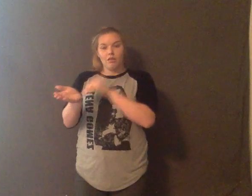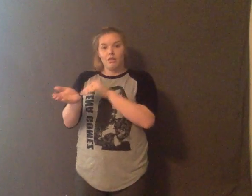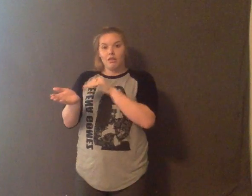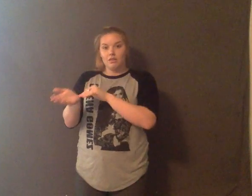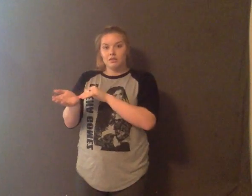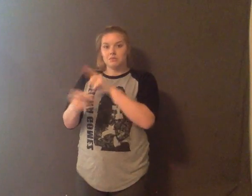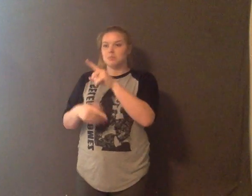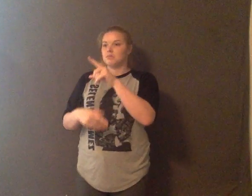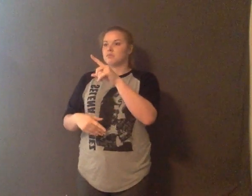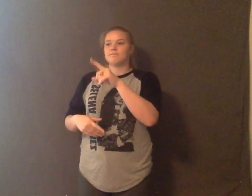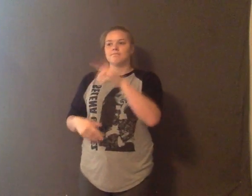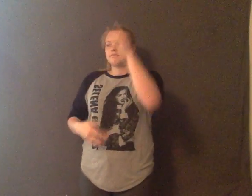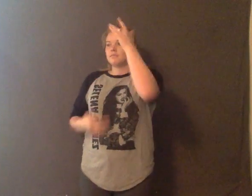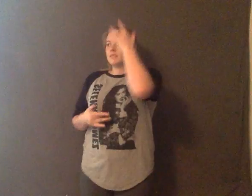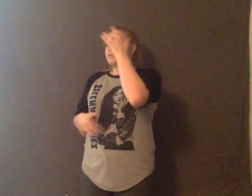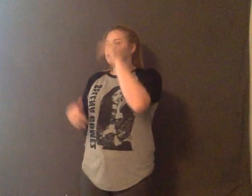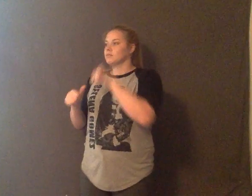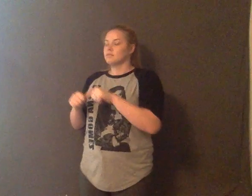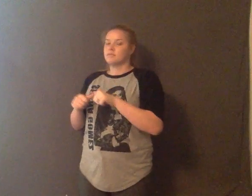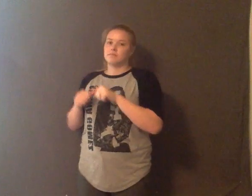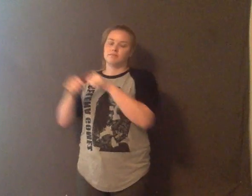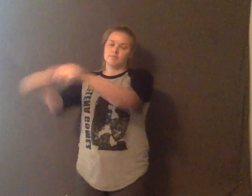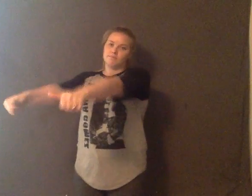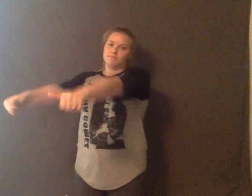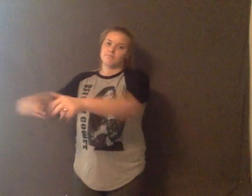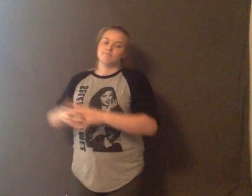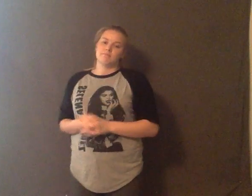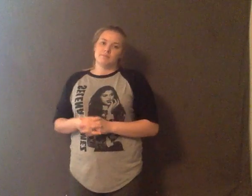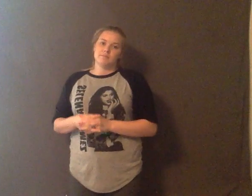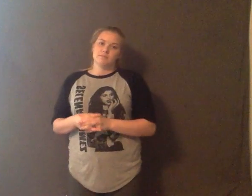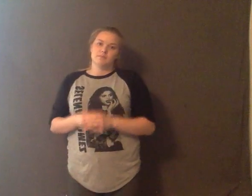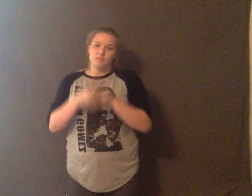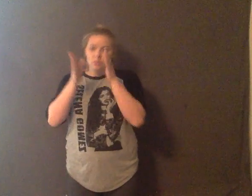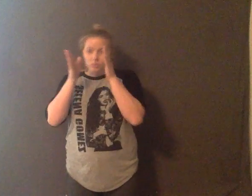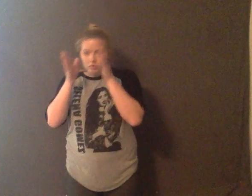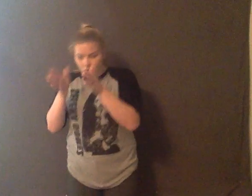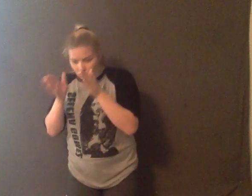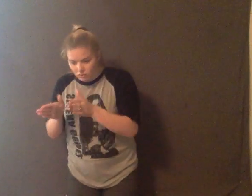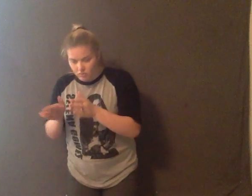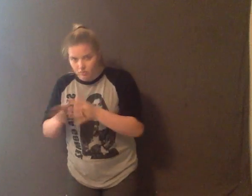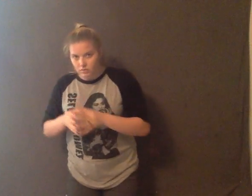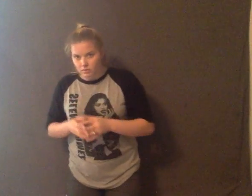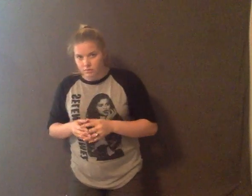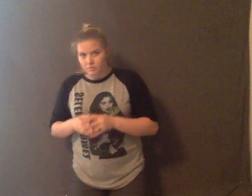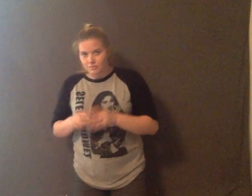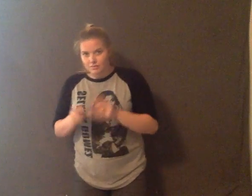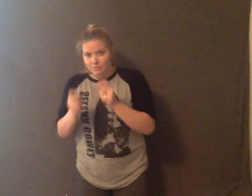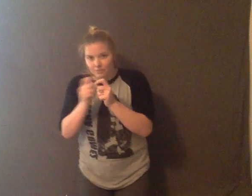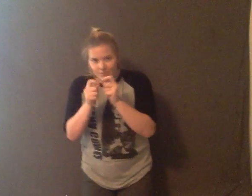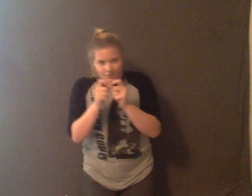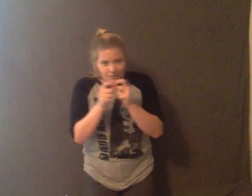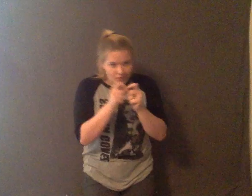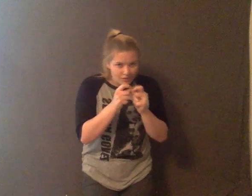well. That's the guarantee. Because the strategies are all about manipulating the symptoms, not dealing with the